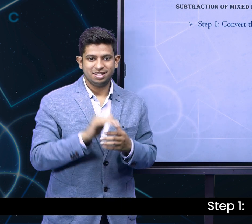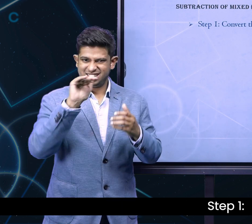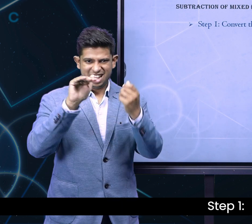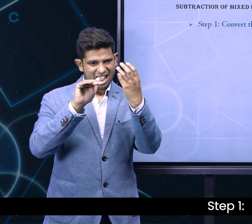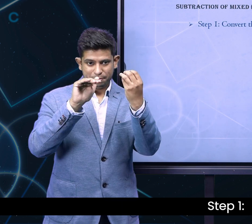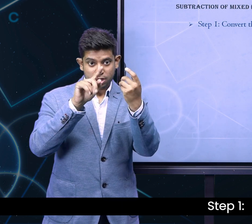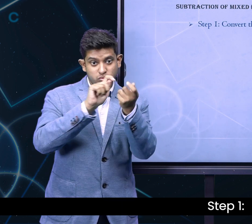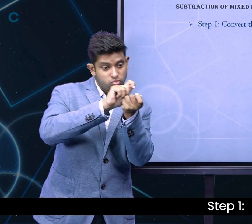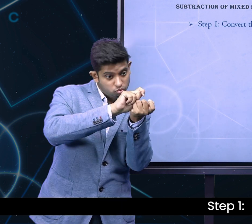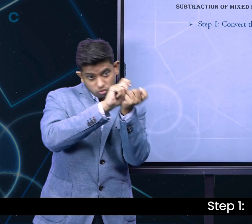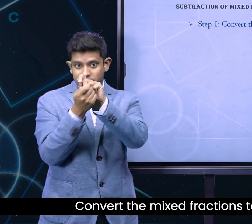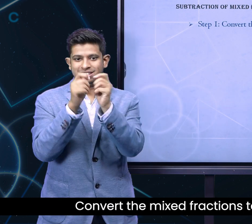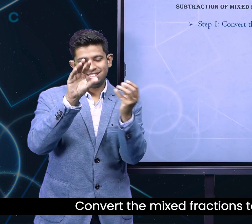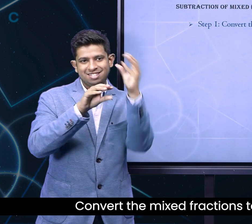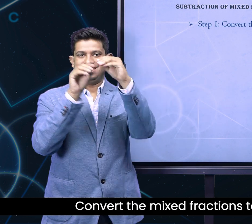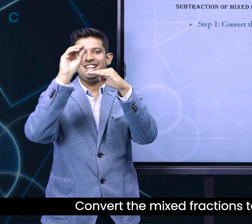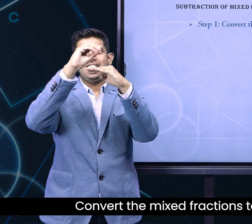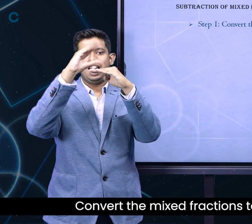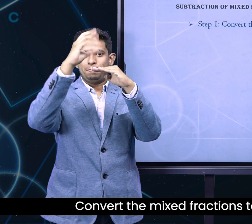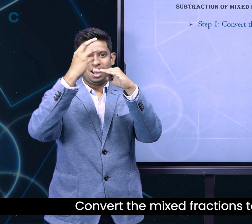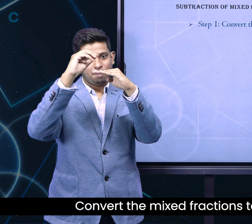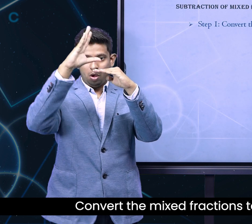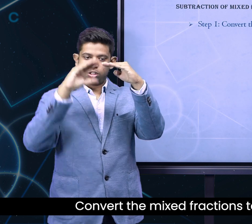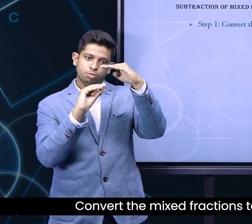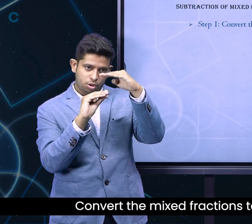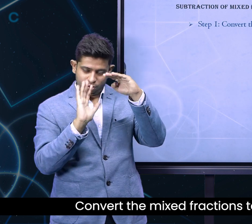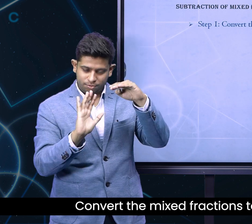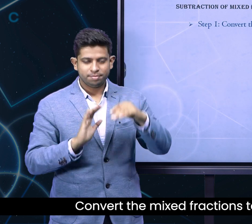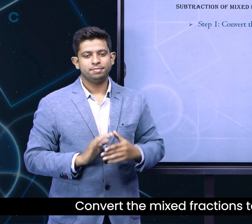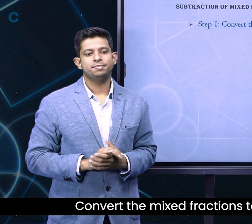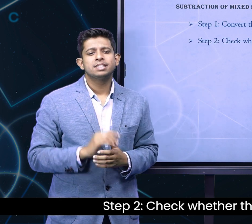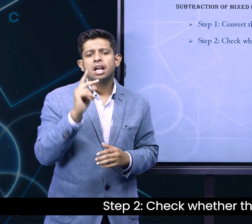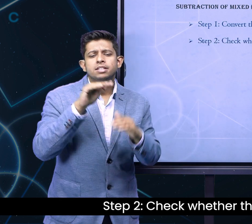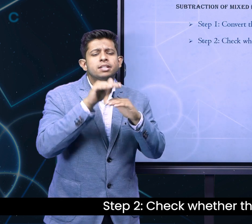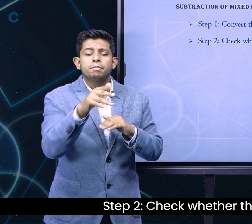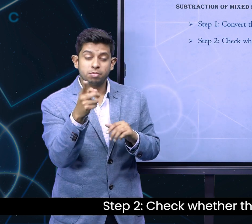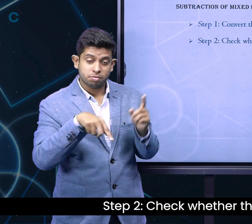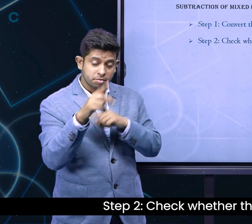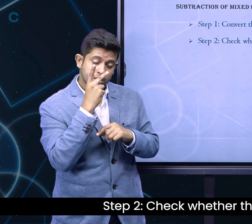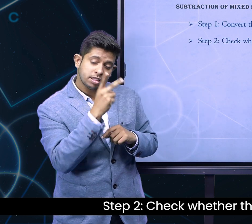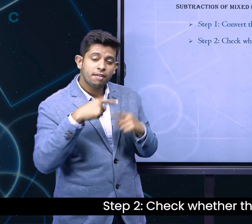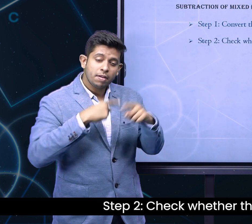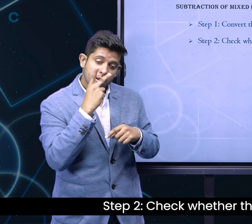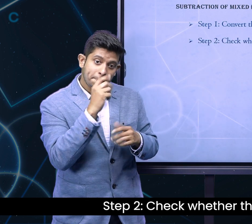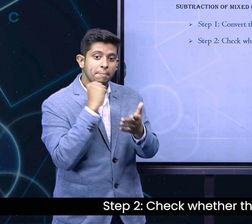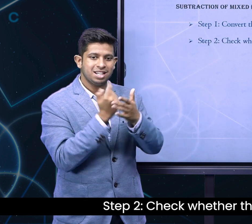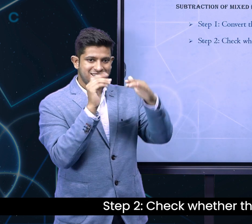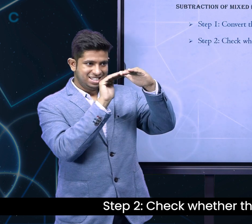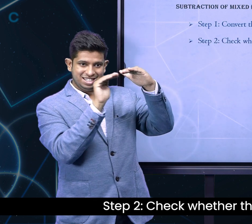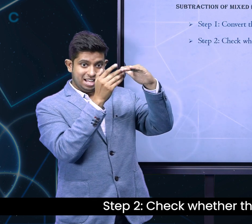1. Convert the mixed fraction to improper fractions. Step 2. Check whether the